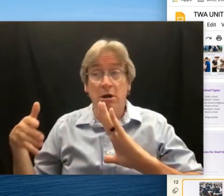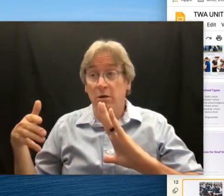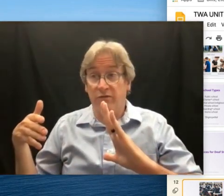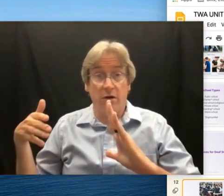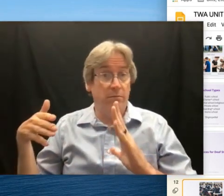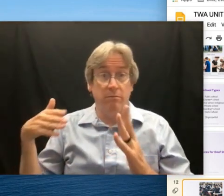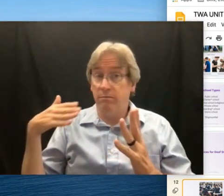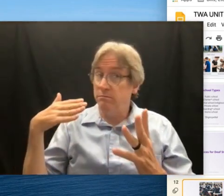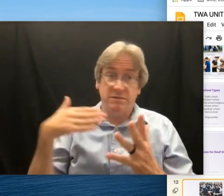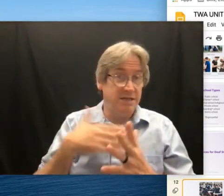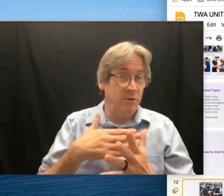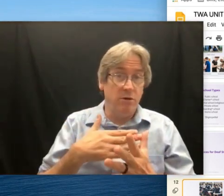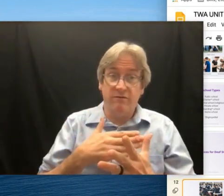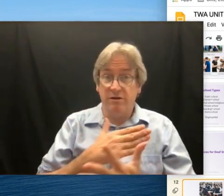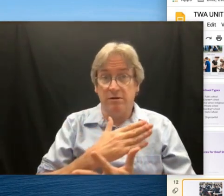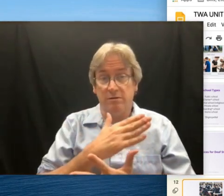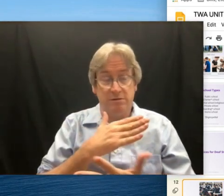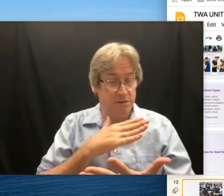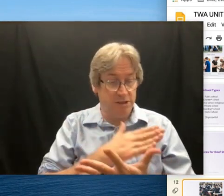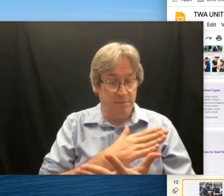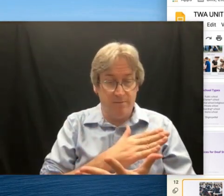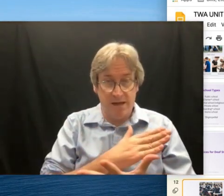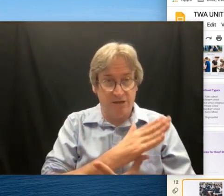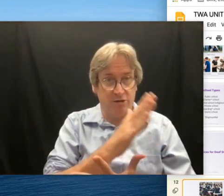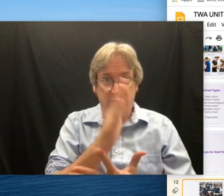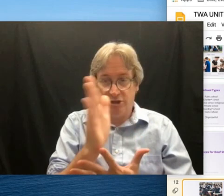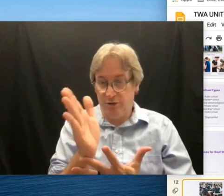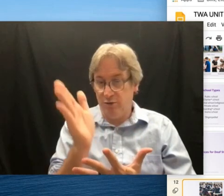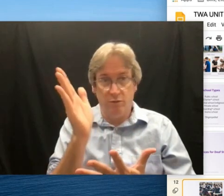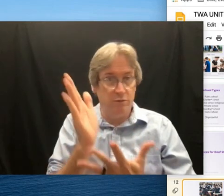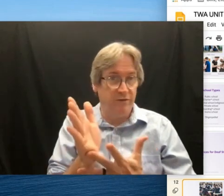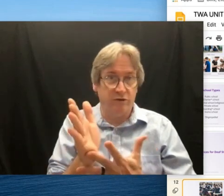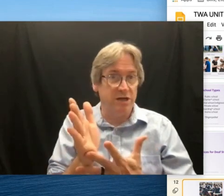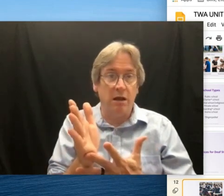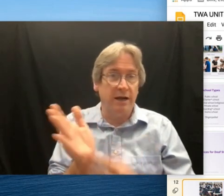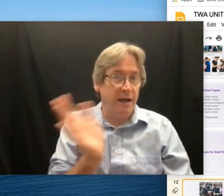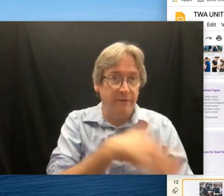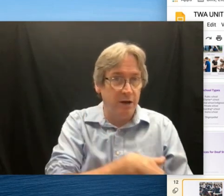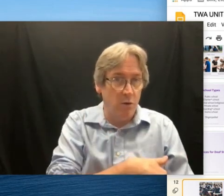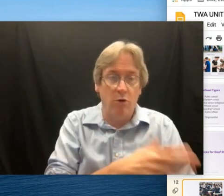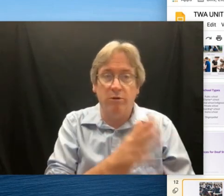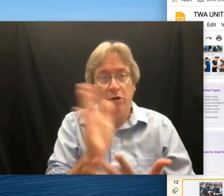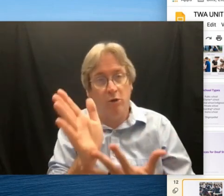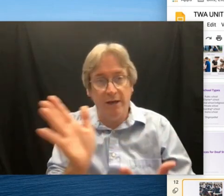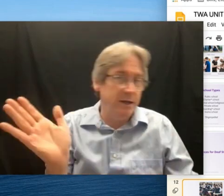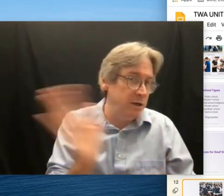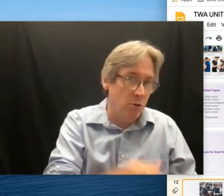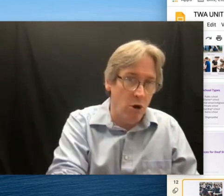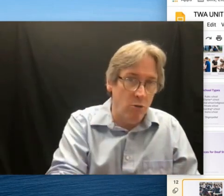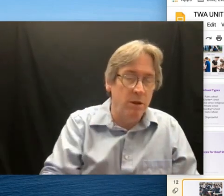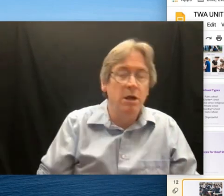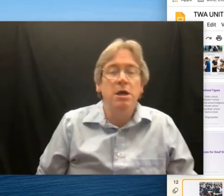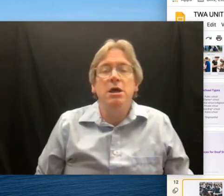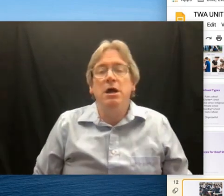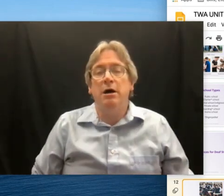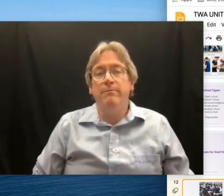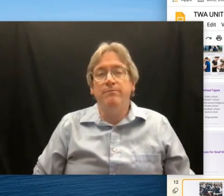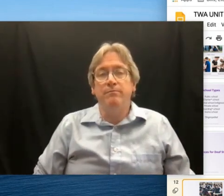there from day one of the semester to the first holiday and then go home, or long weekend, go